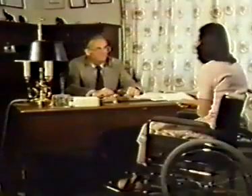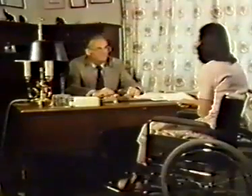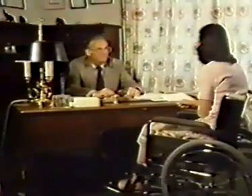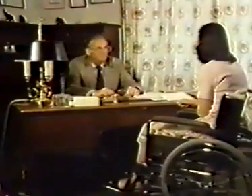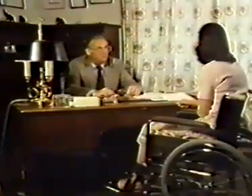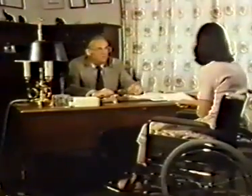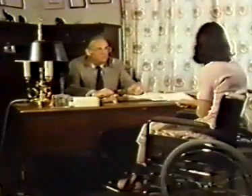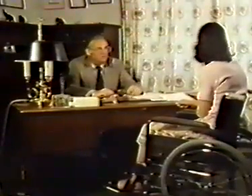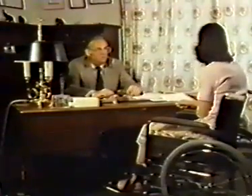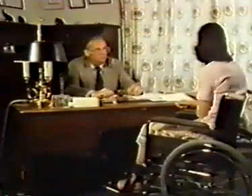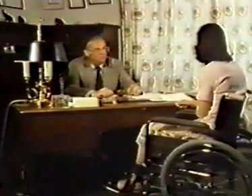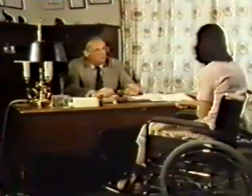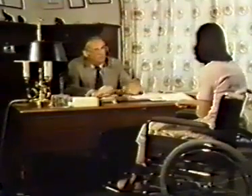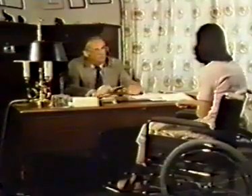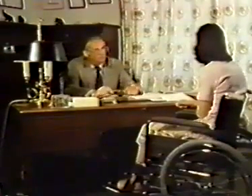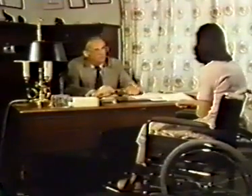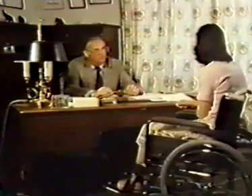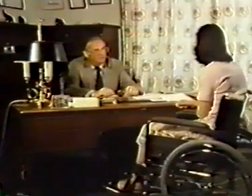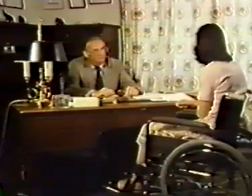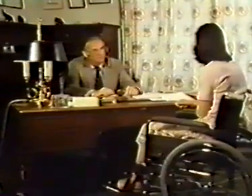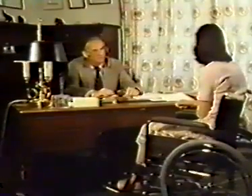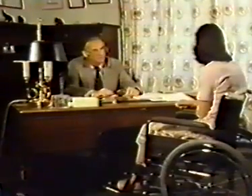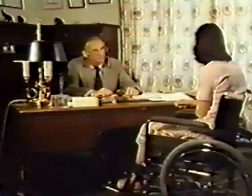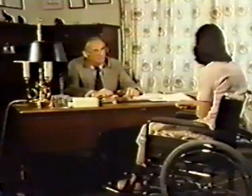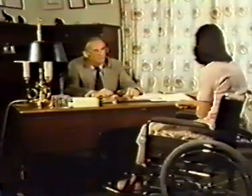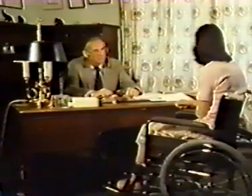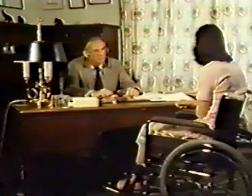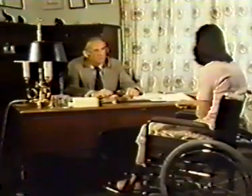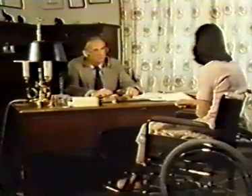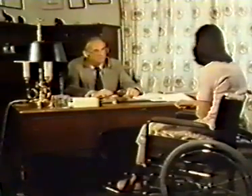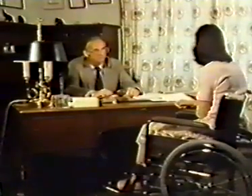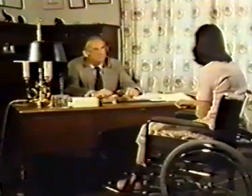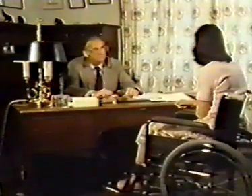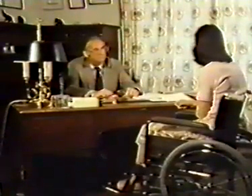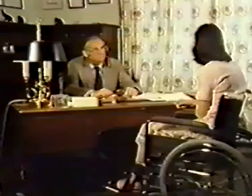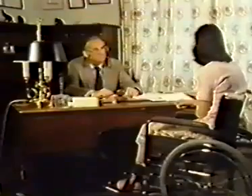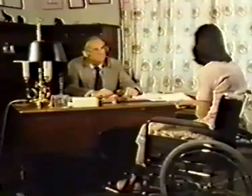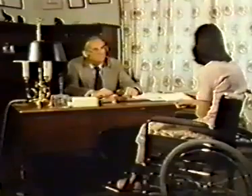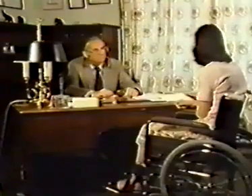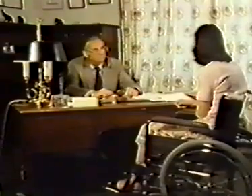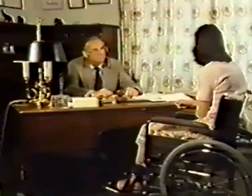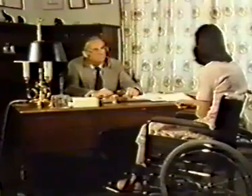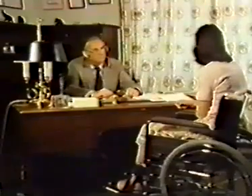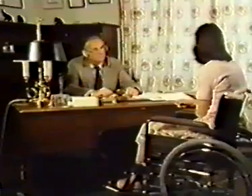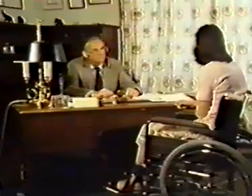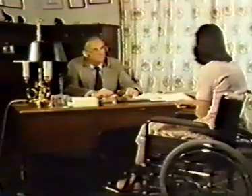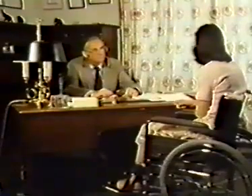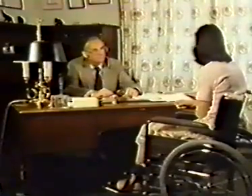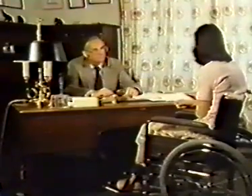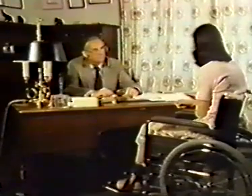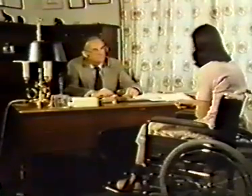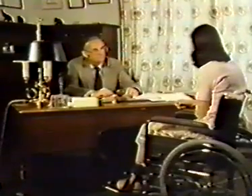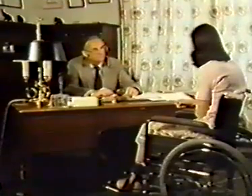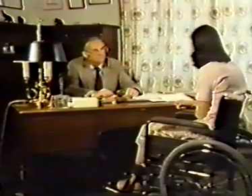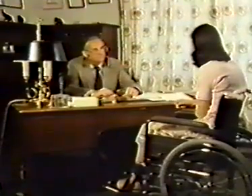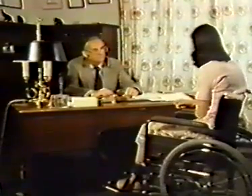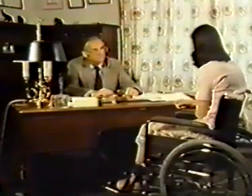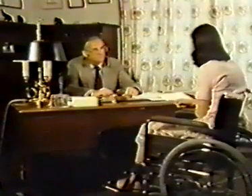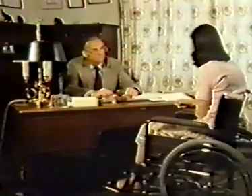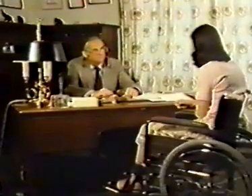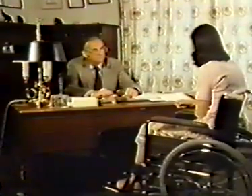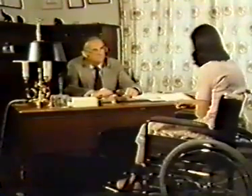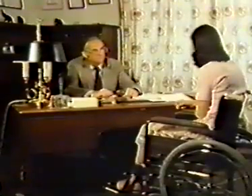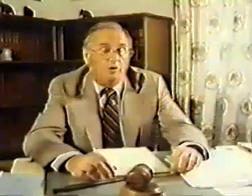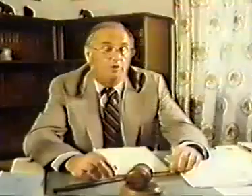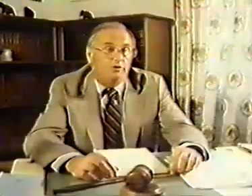I asked Republican Senator Lowell Weicker, who'd voted against the block grants, if the administration was aware of the effect of its policies on disabled